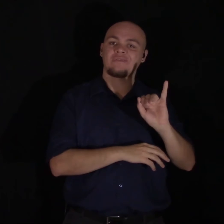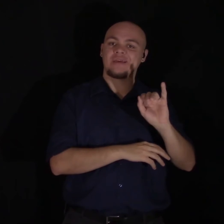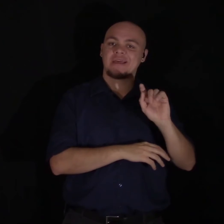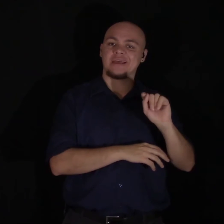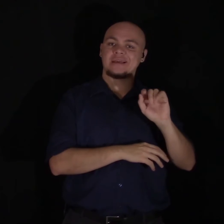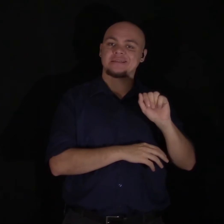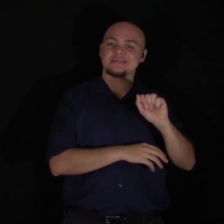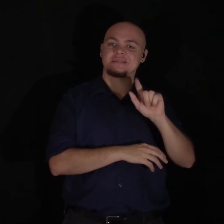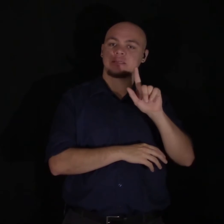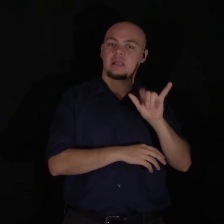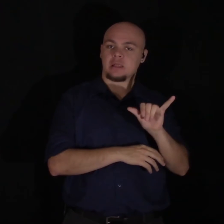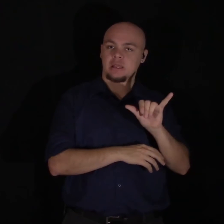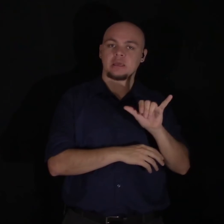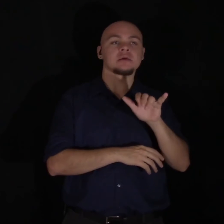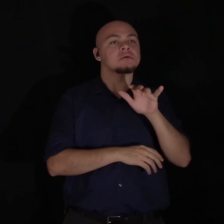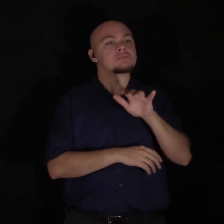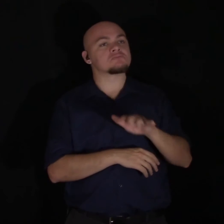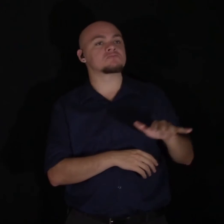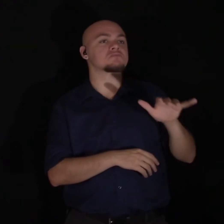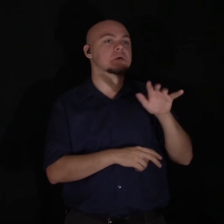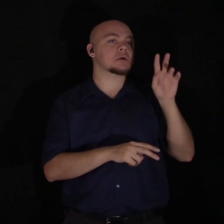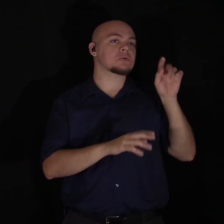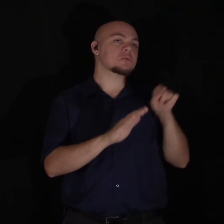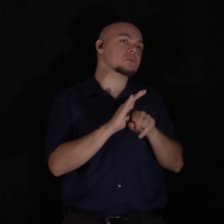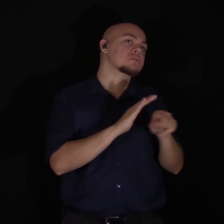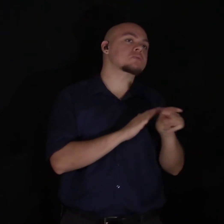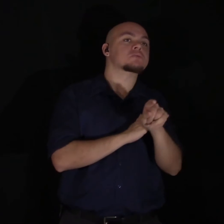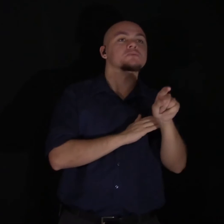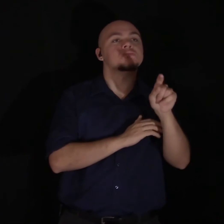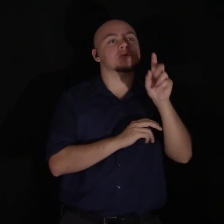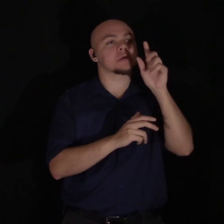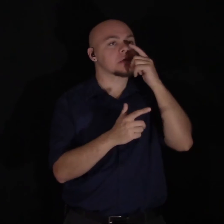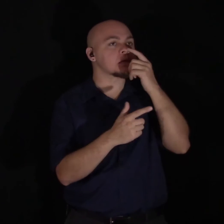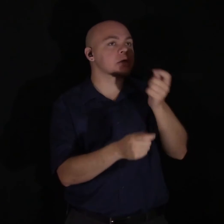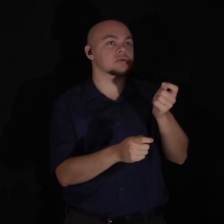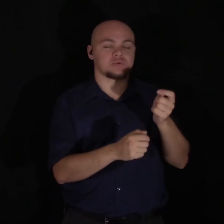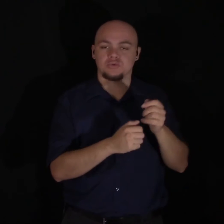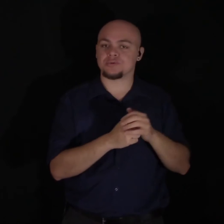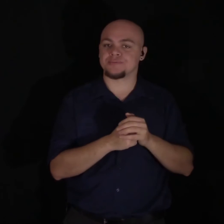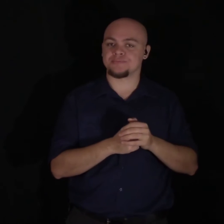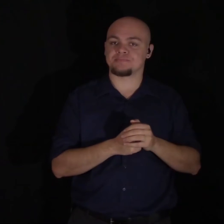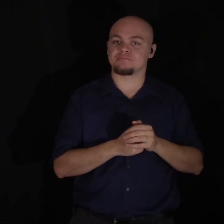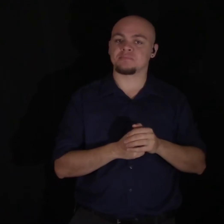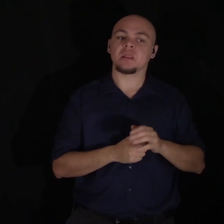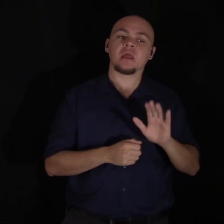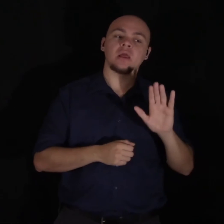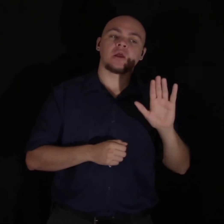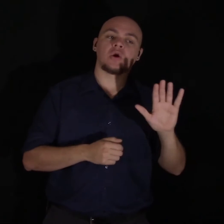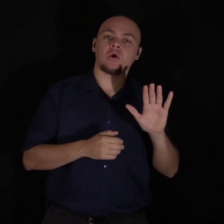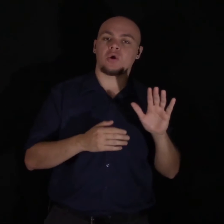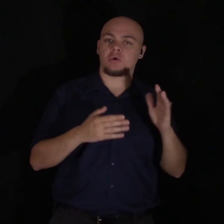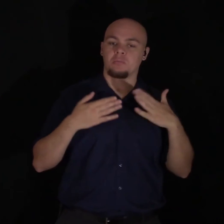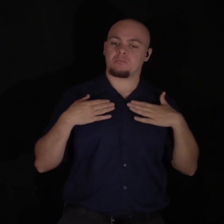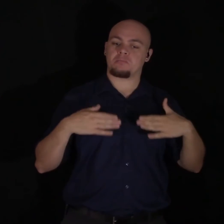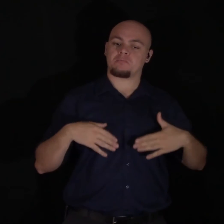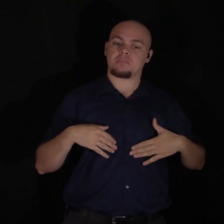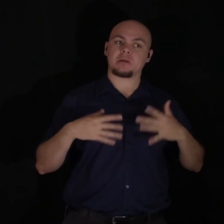and interest attendant on a tour through that land of wonders, as a restorative for her weakened frame.